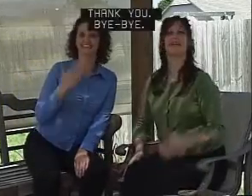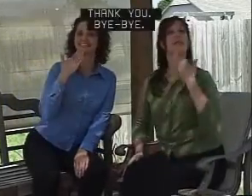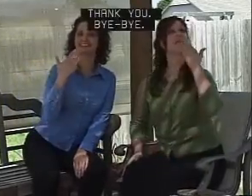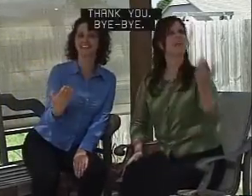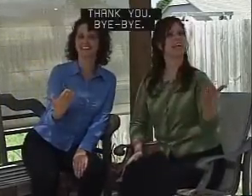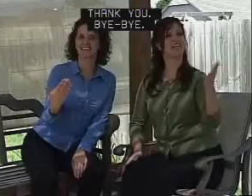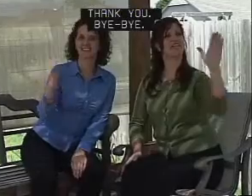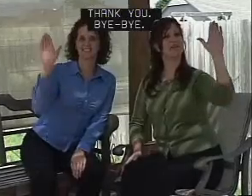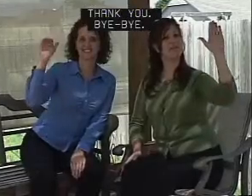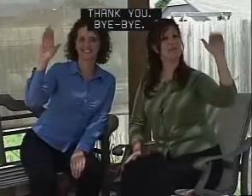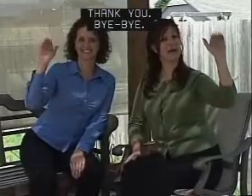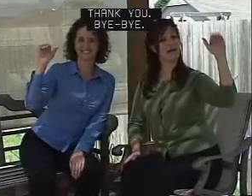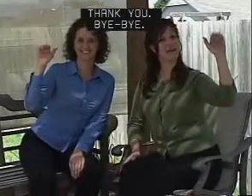Thank you. Bye-bye. Bye-bye.